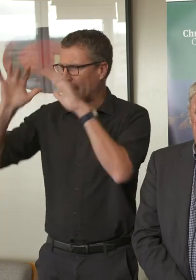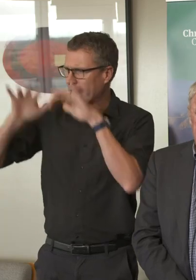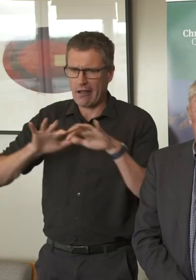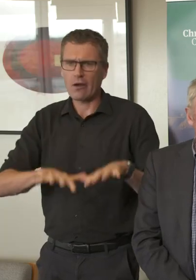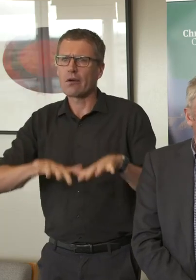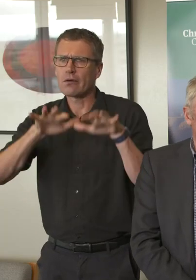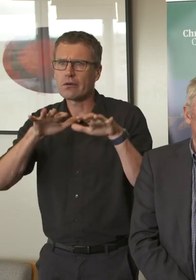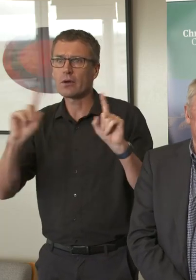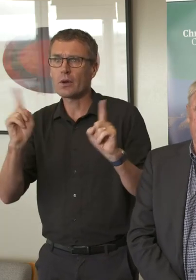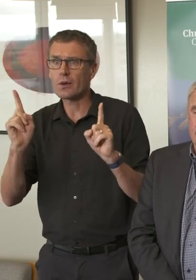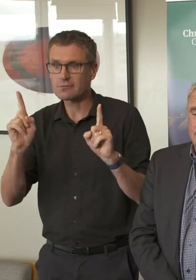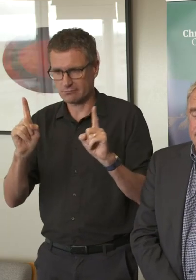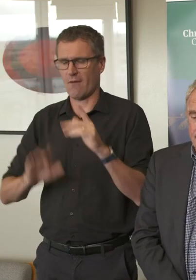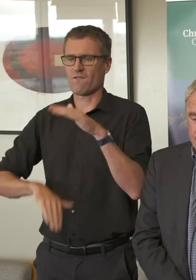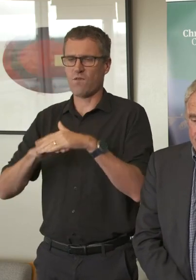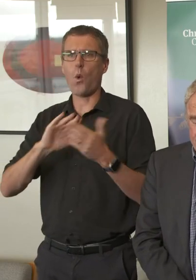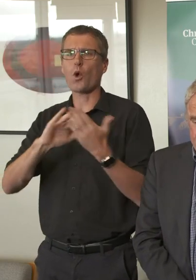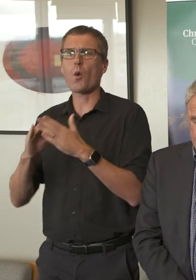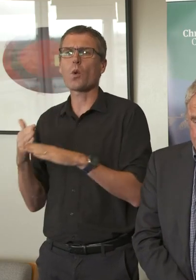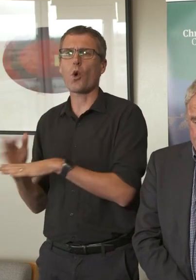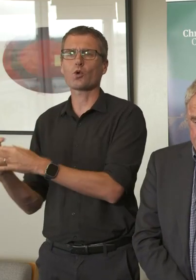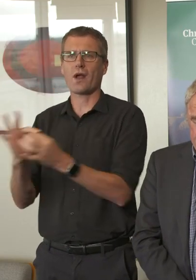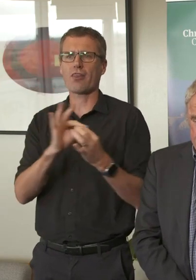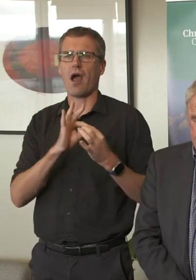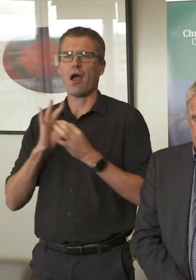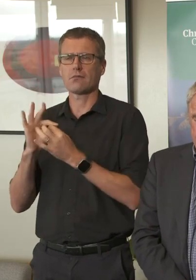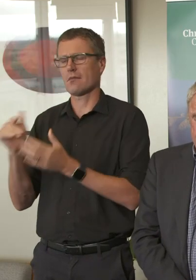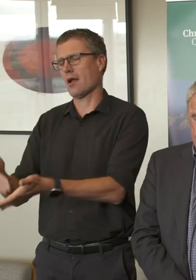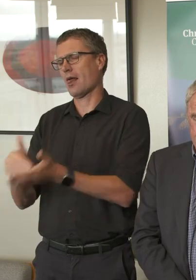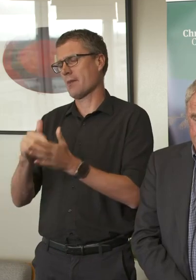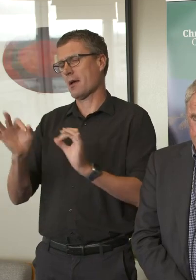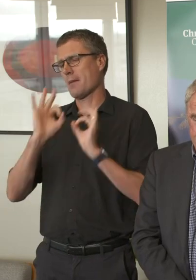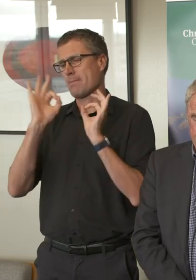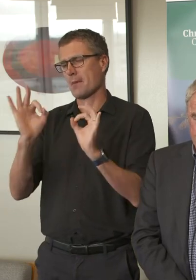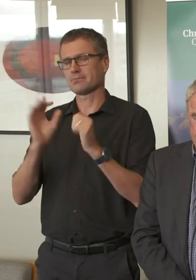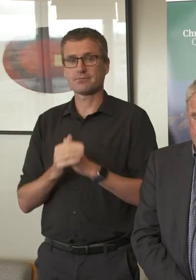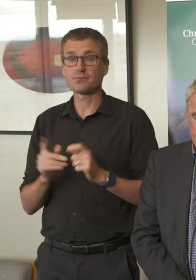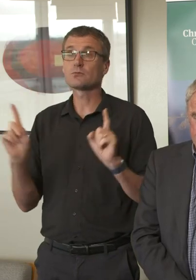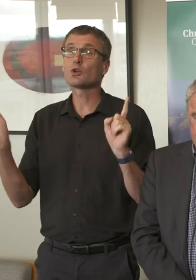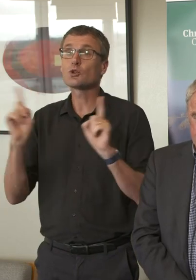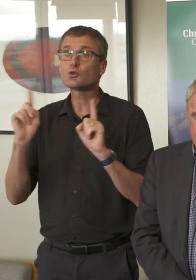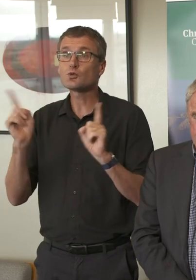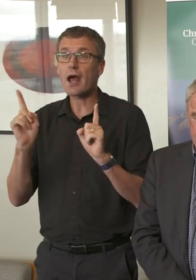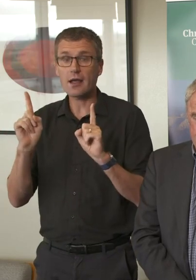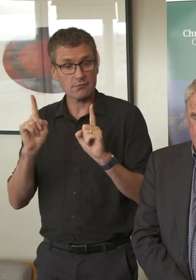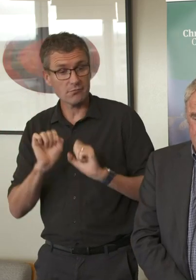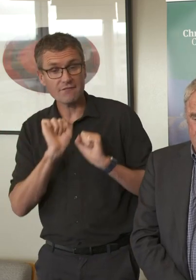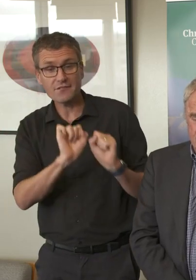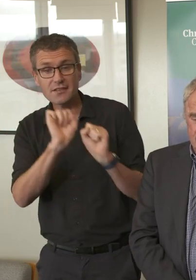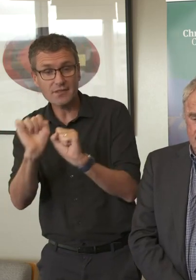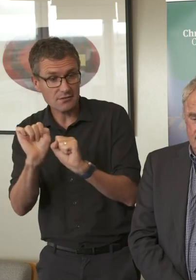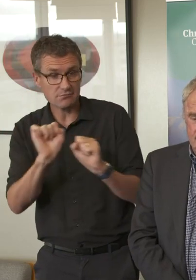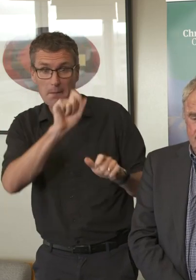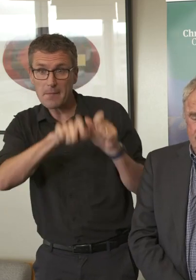community response. And without a doubt, you've seen that we're able to get into the community today. The feedback and the confidence that they